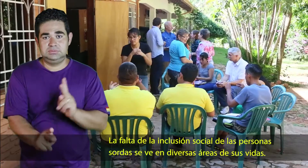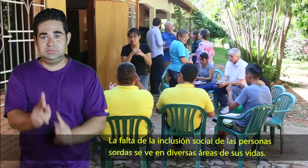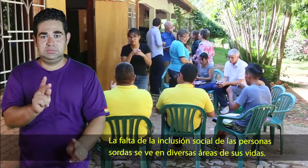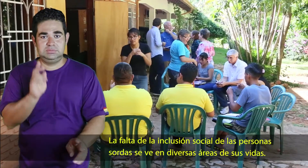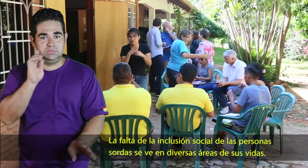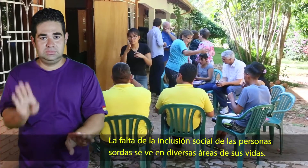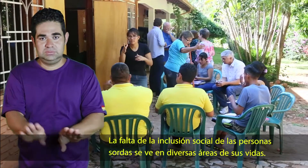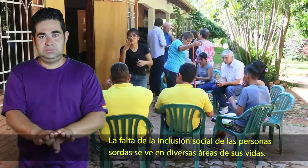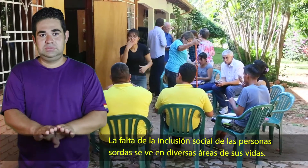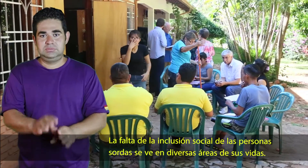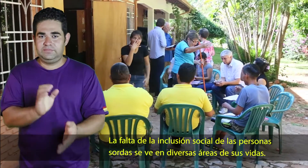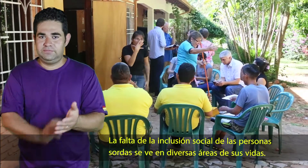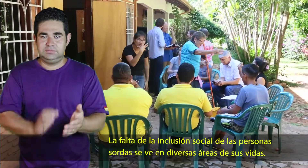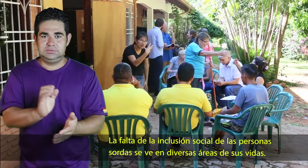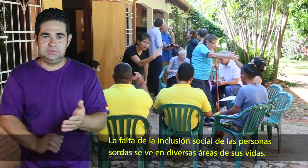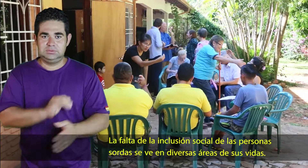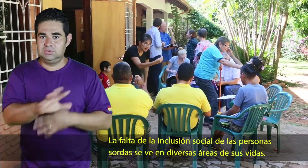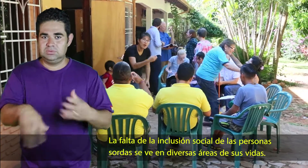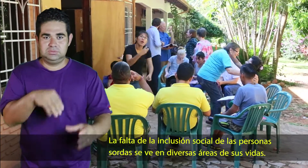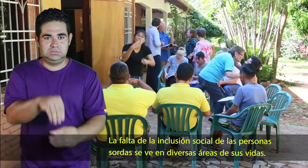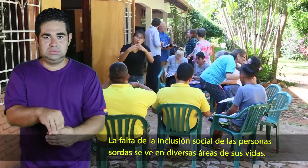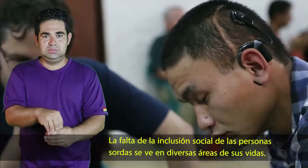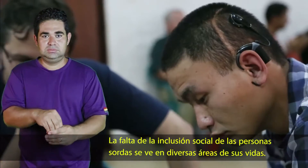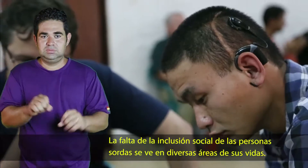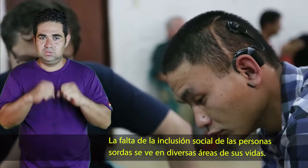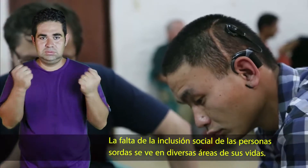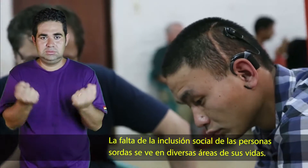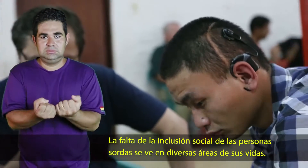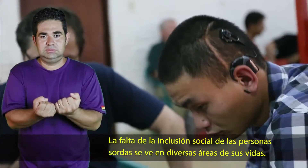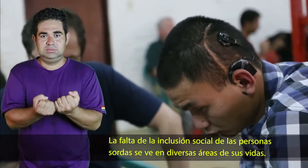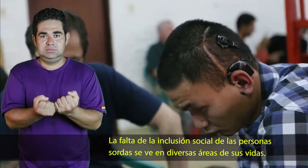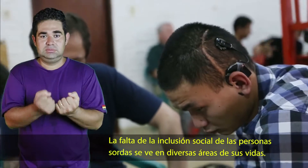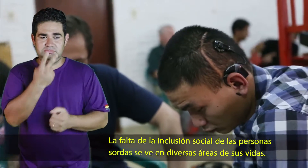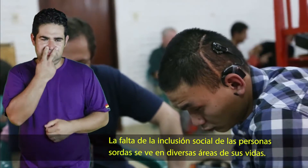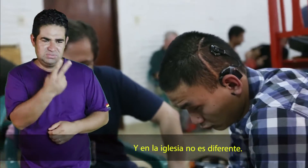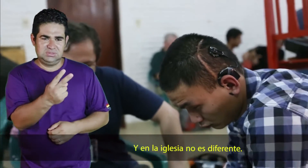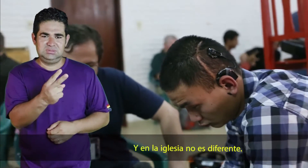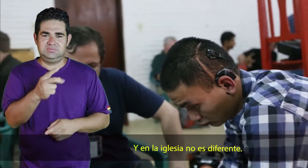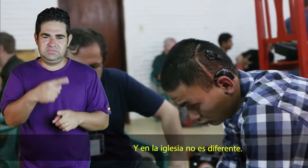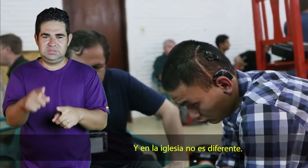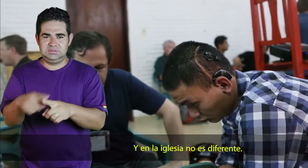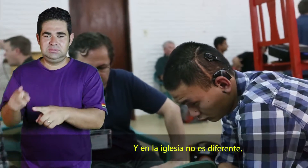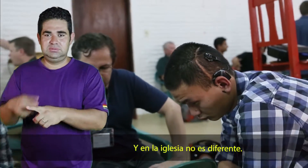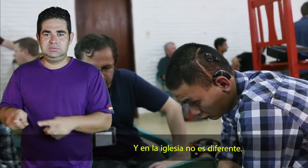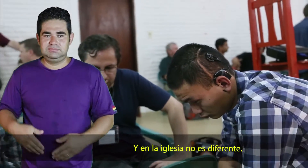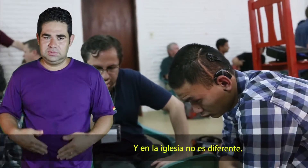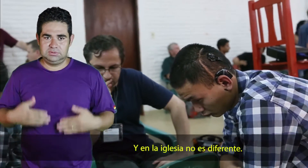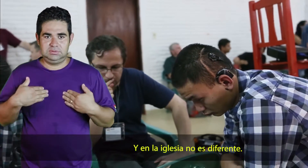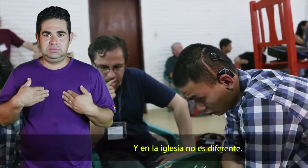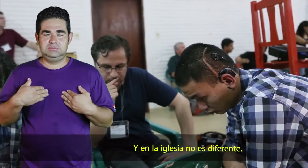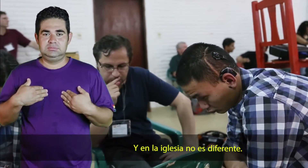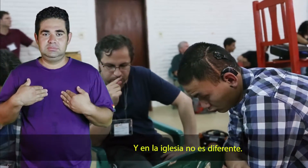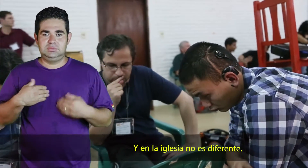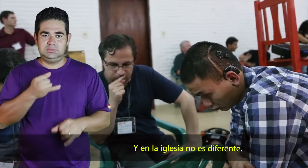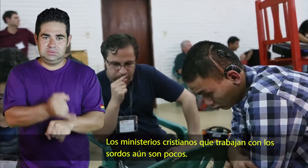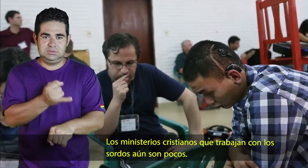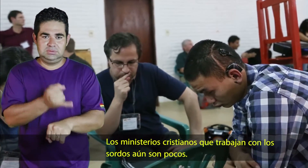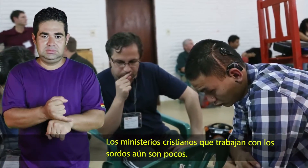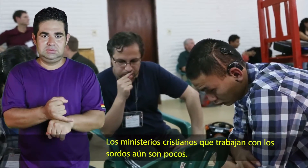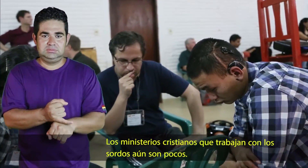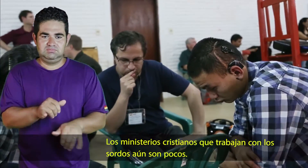The lack of social inclusion of the deaf is perceived in various areas of life, and in the church, it is no